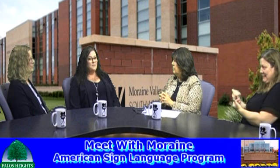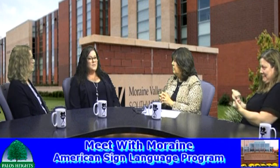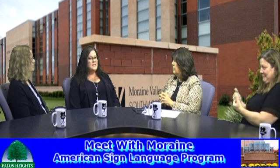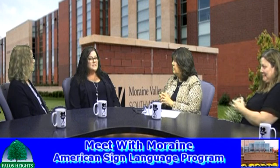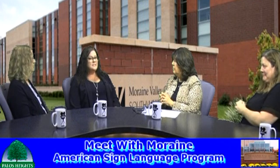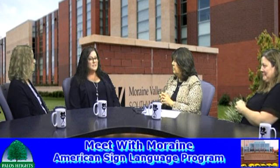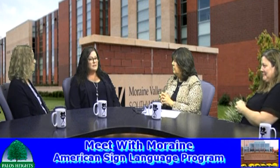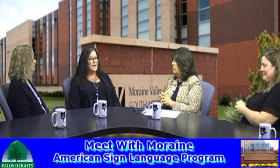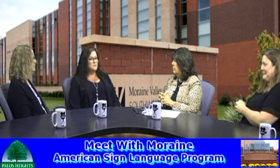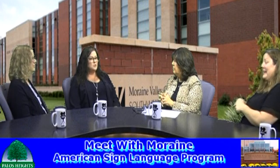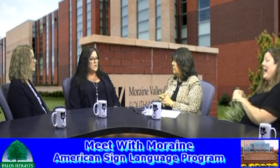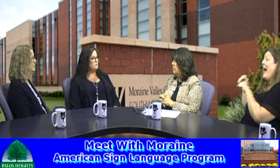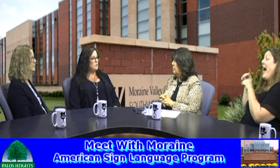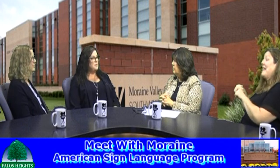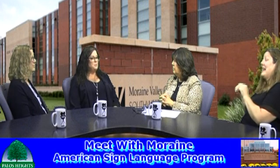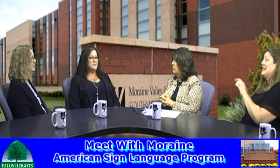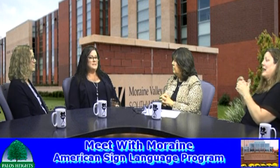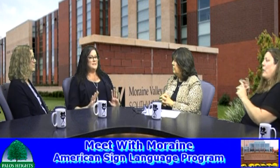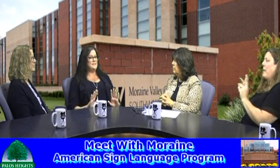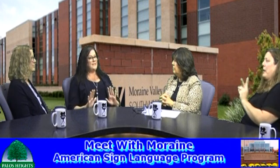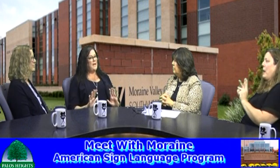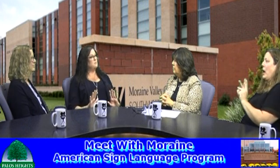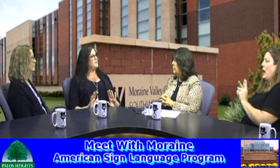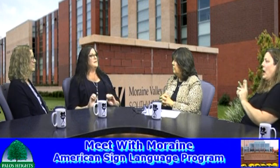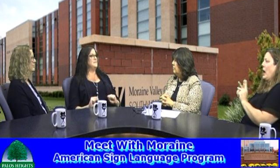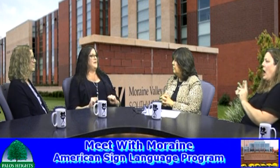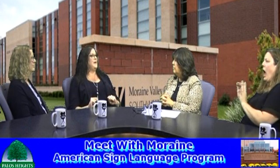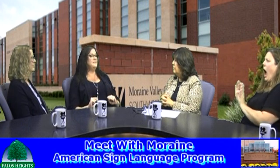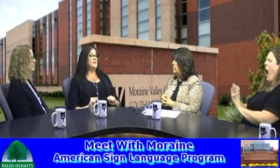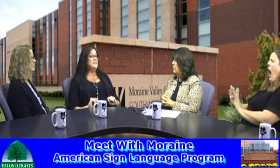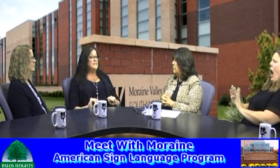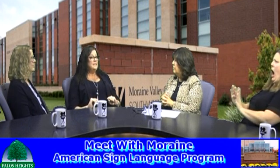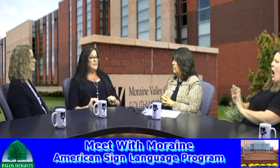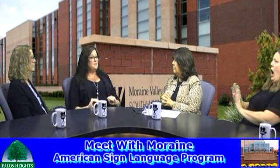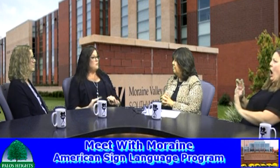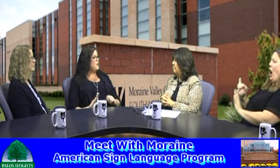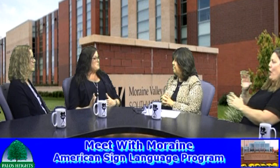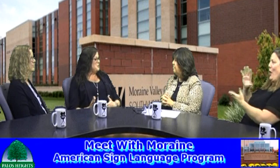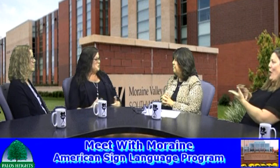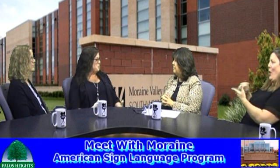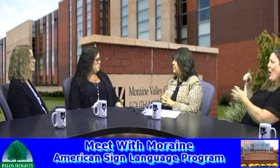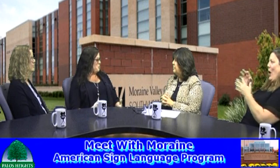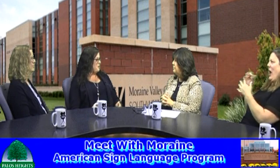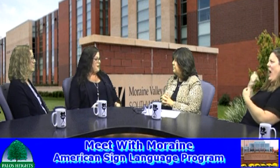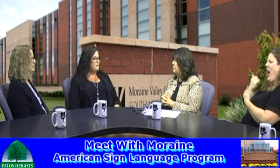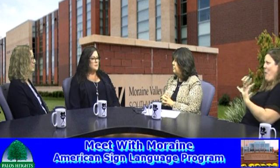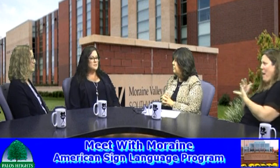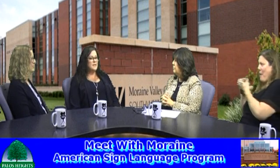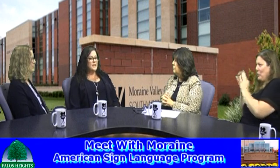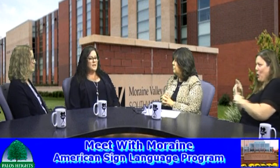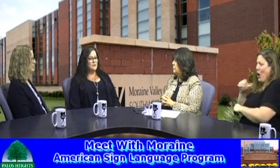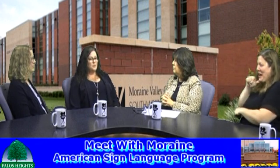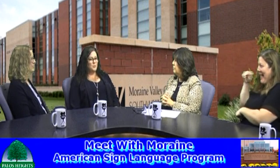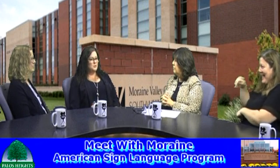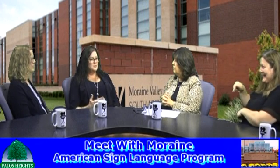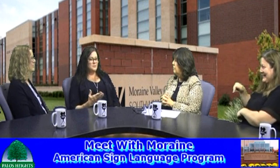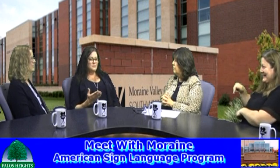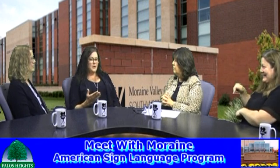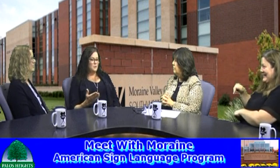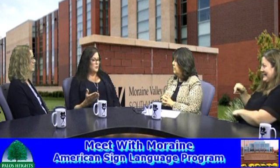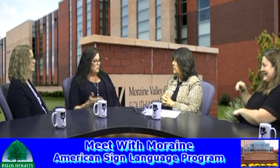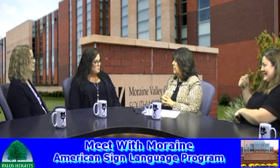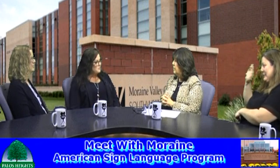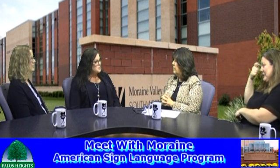and this is the class where generally people, it's kind of where they decide that if they want to be an interpreter or not, because